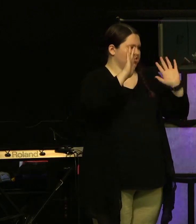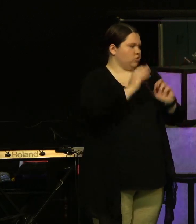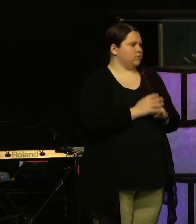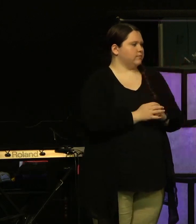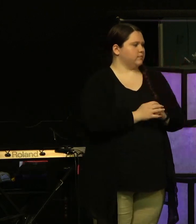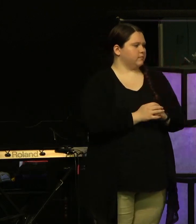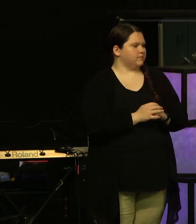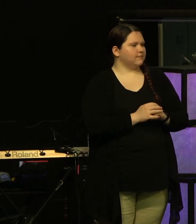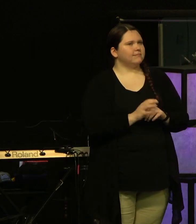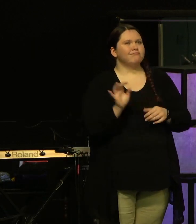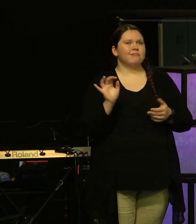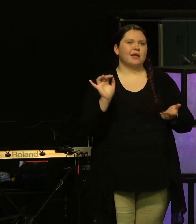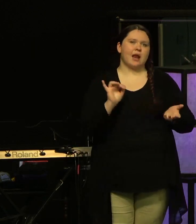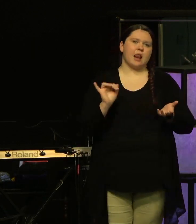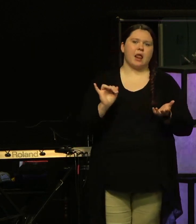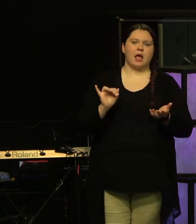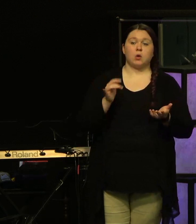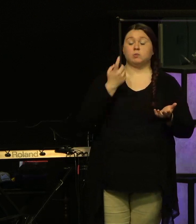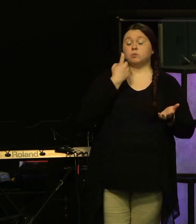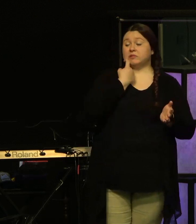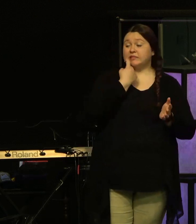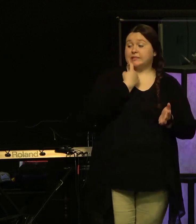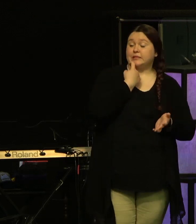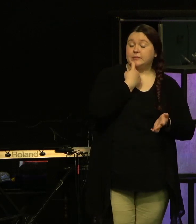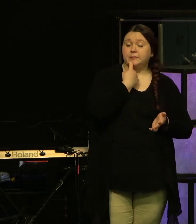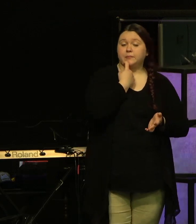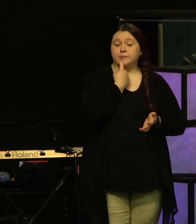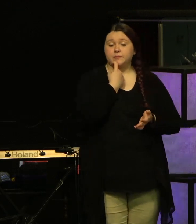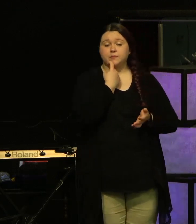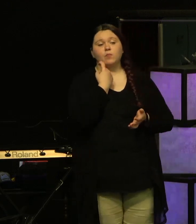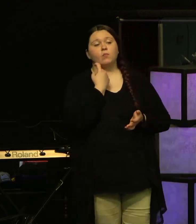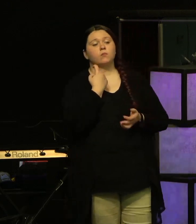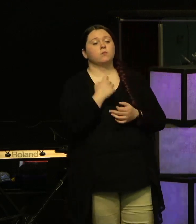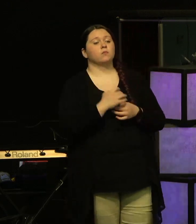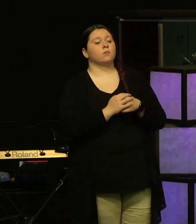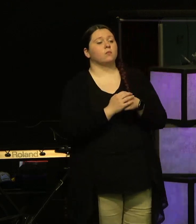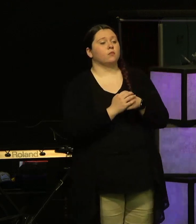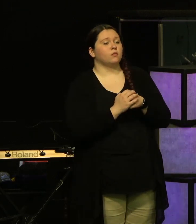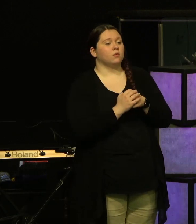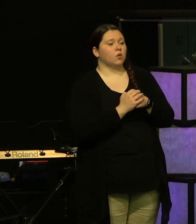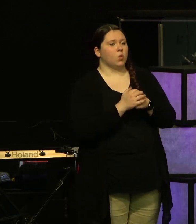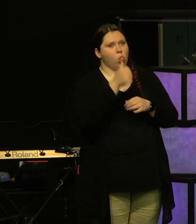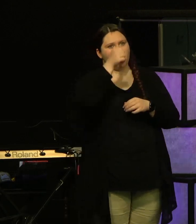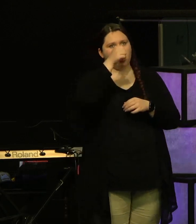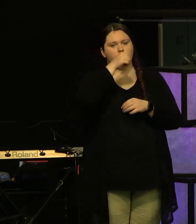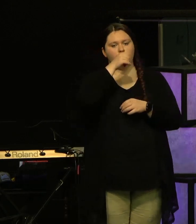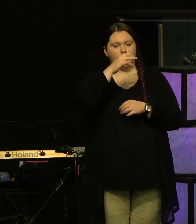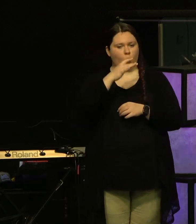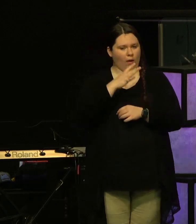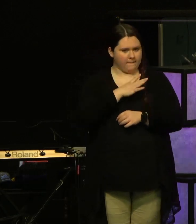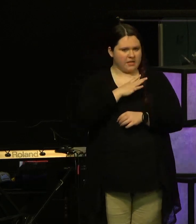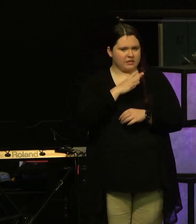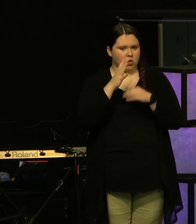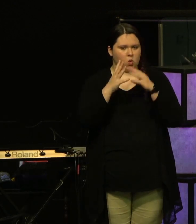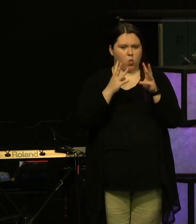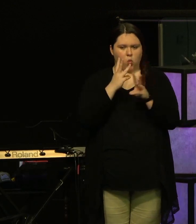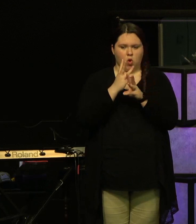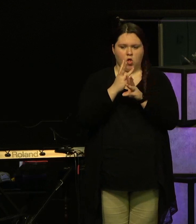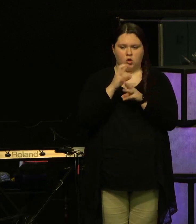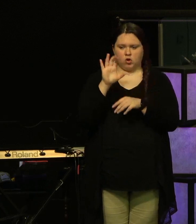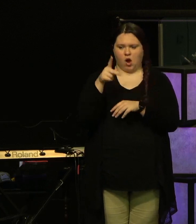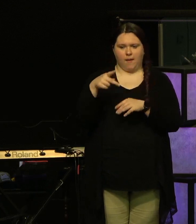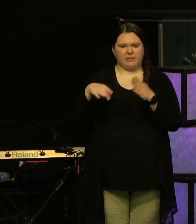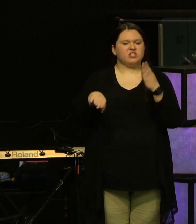like recently, there was this women's World Cup